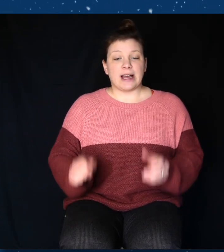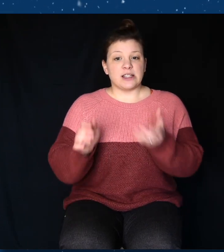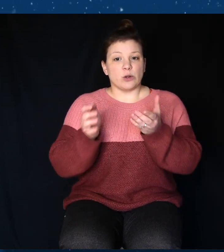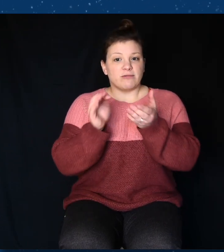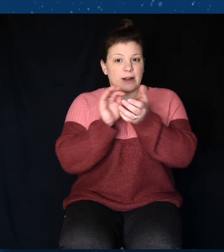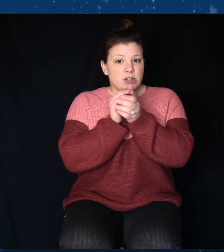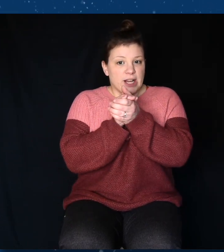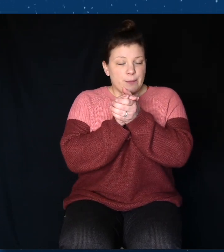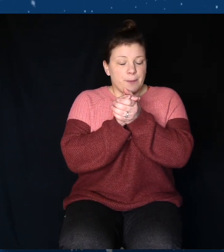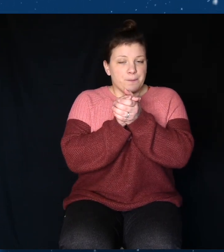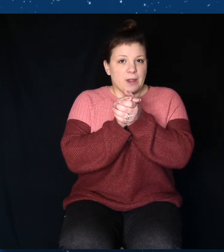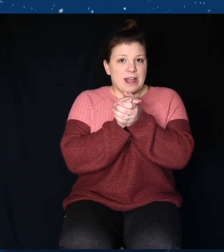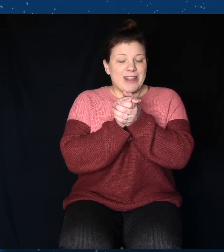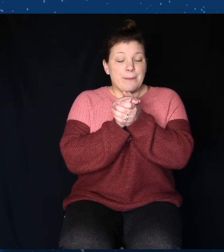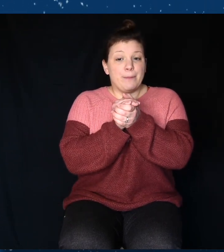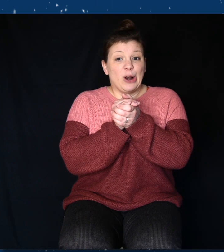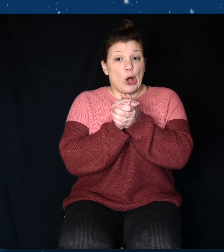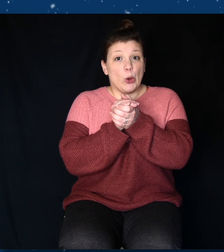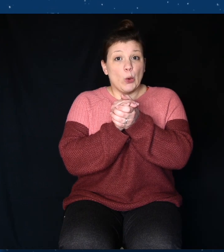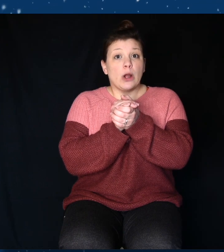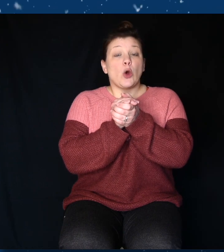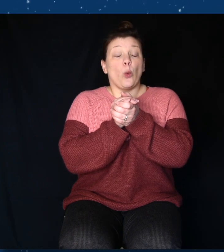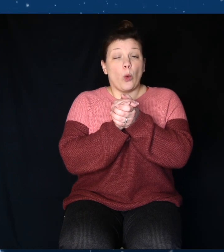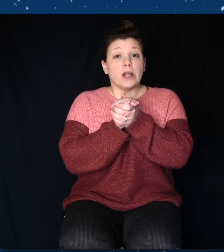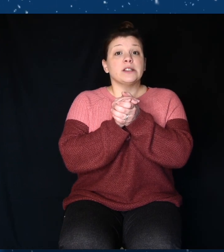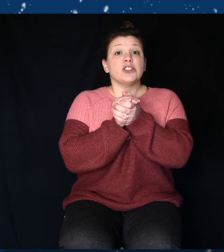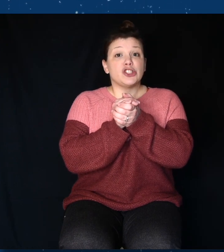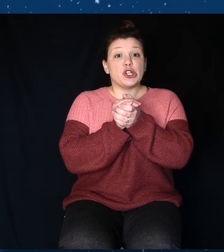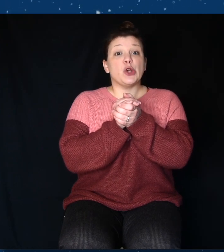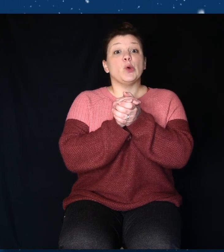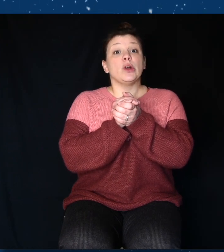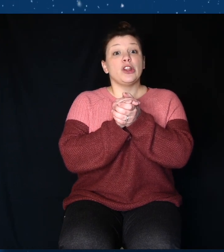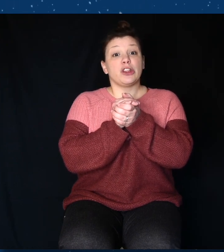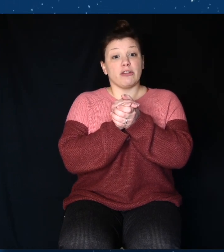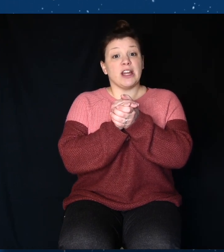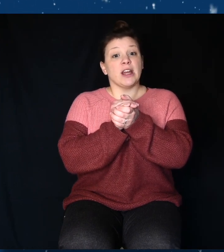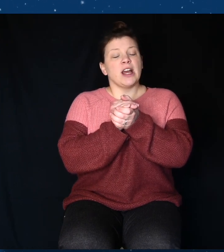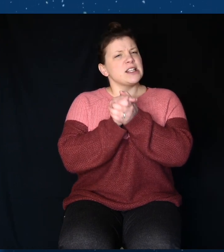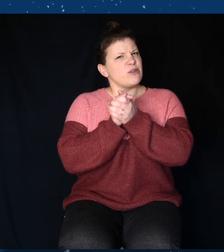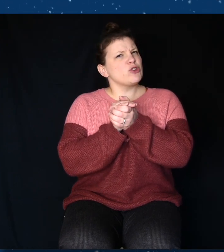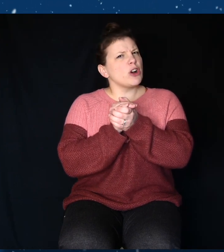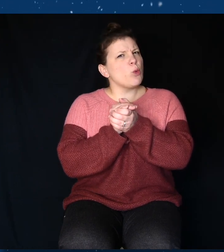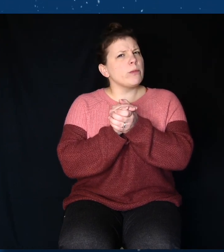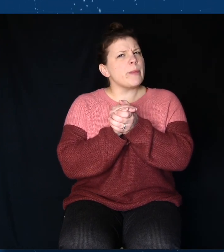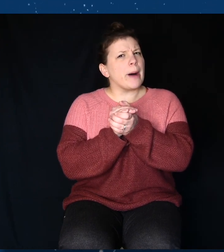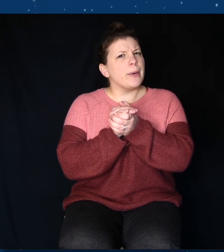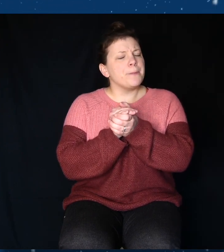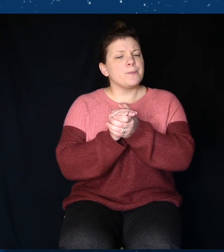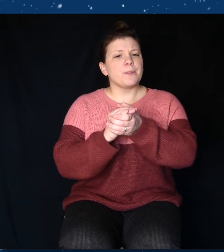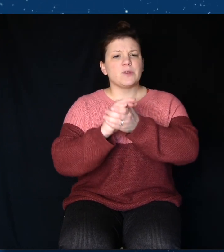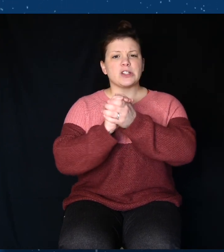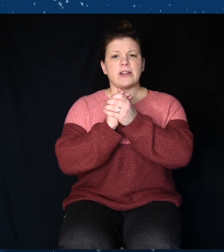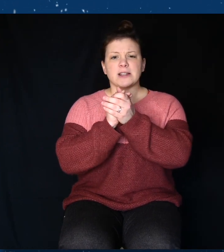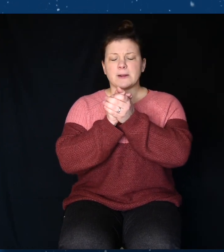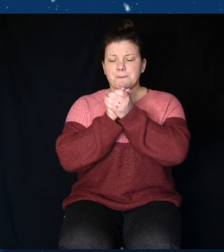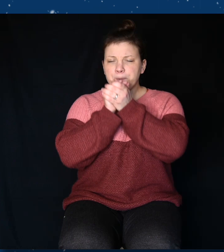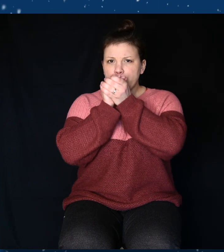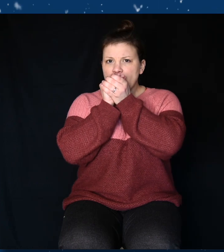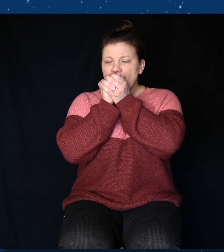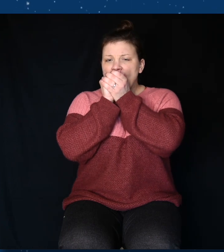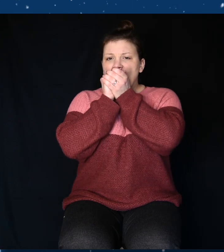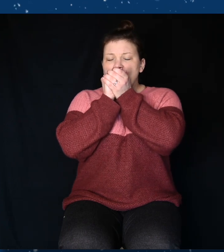to put our hands into a round shape and then blow 1, 2, 3, as if we're trying to warm them up. Just like